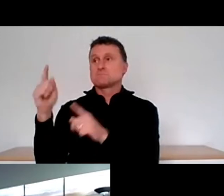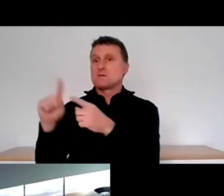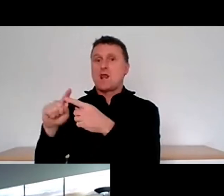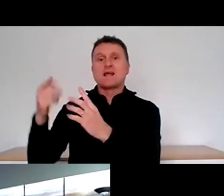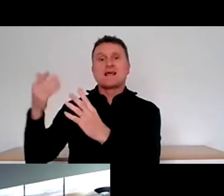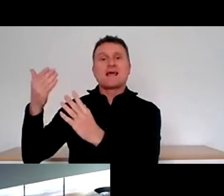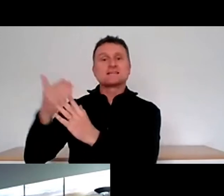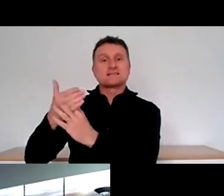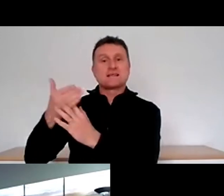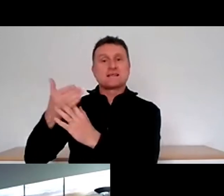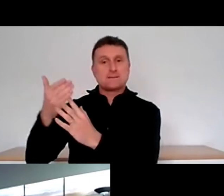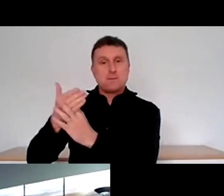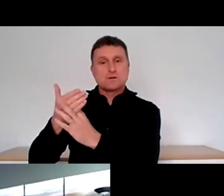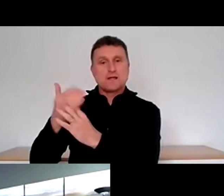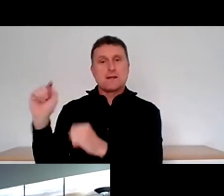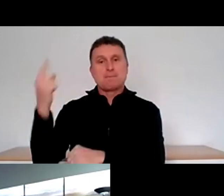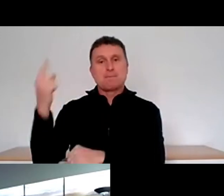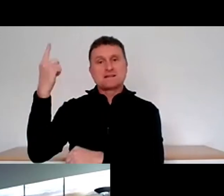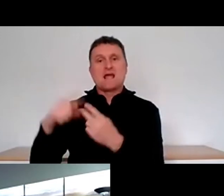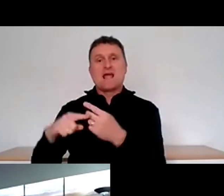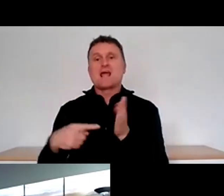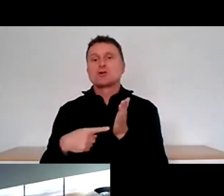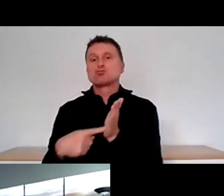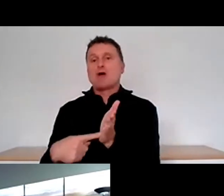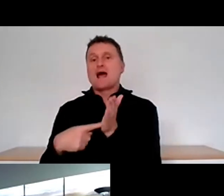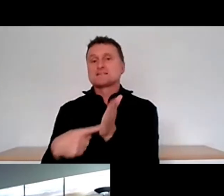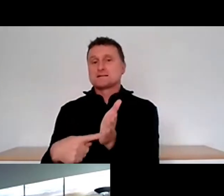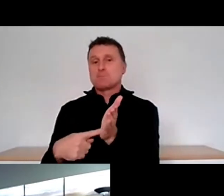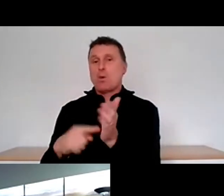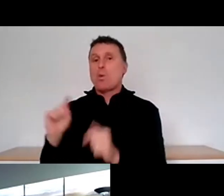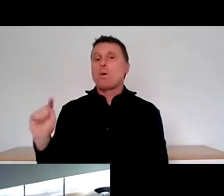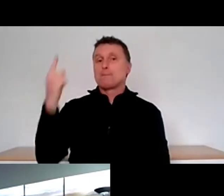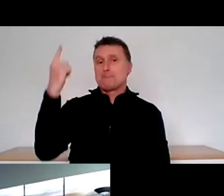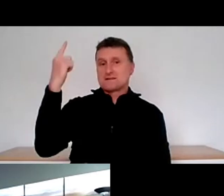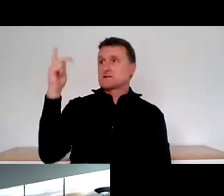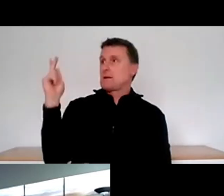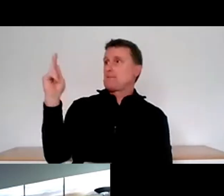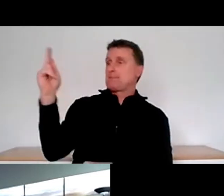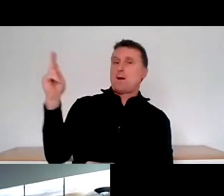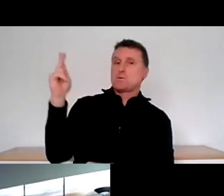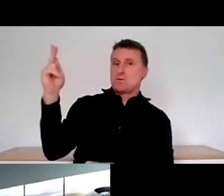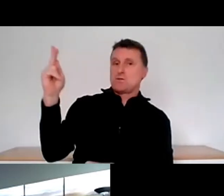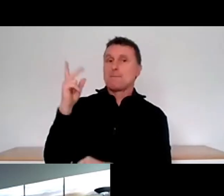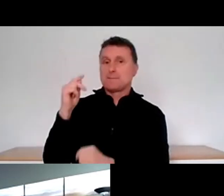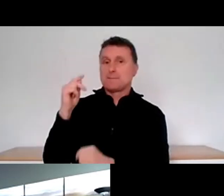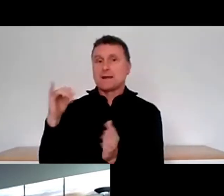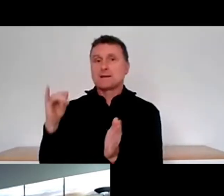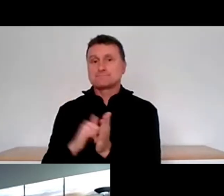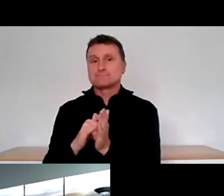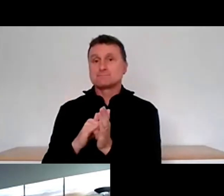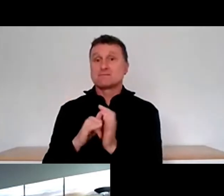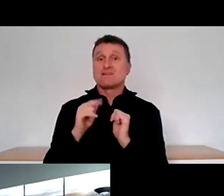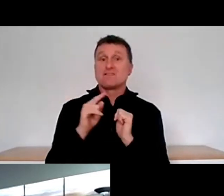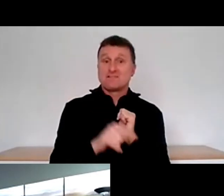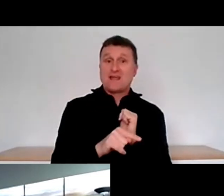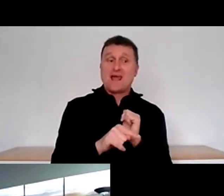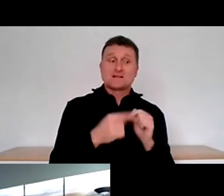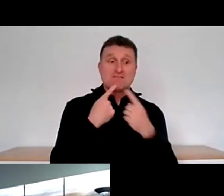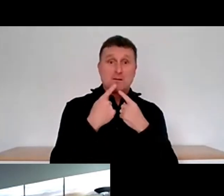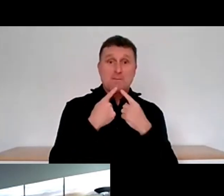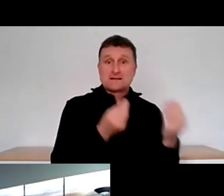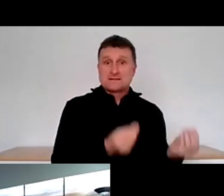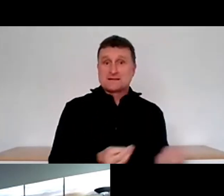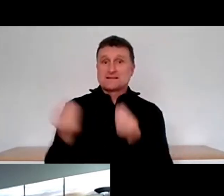and the Minister for Transport together. Or if it's a really big project that goes all across government, Cabinet will probably need to make a